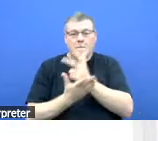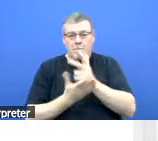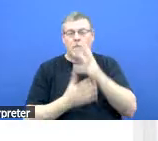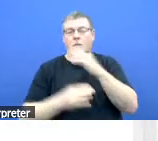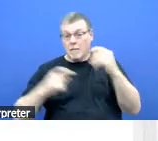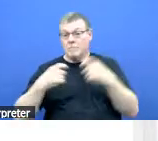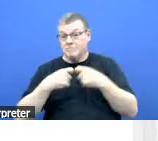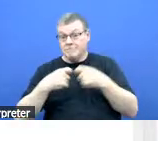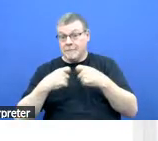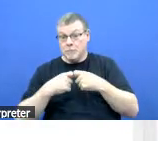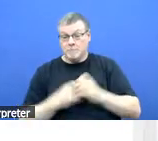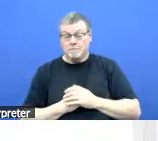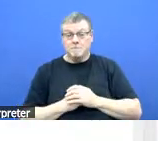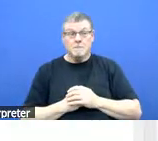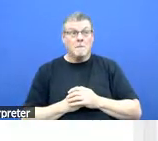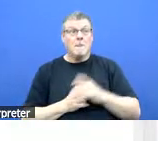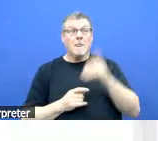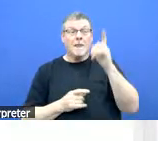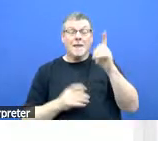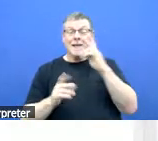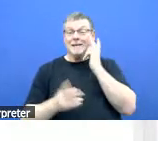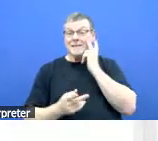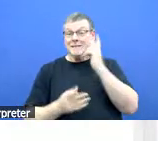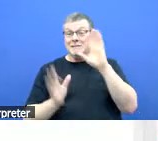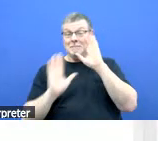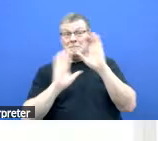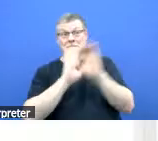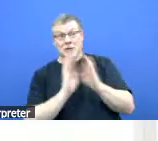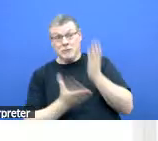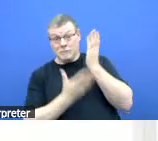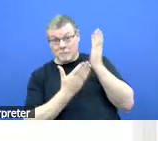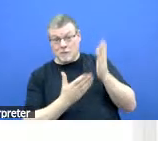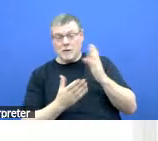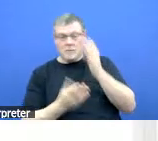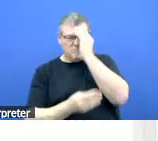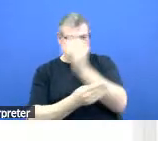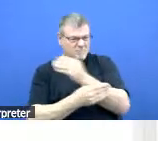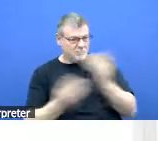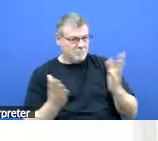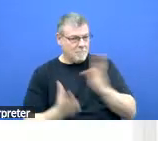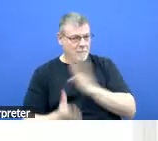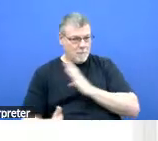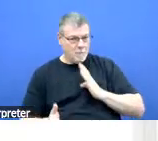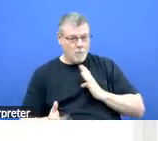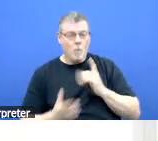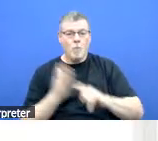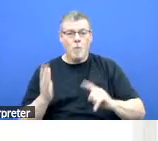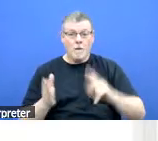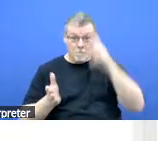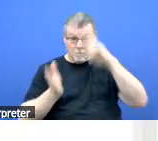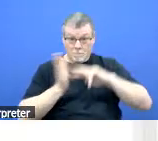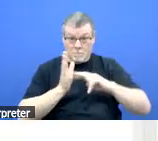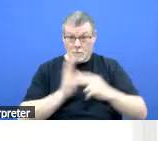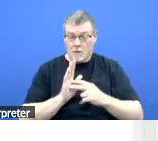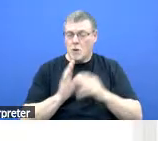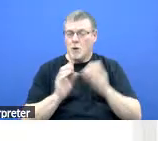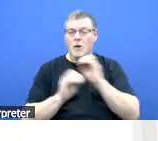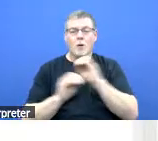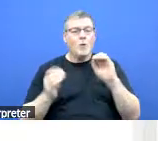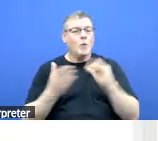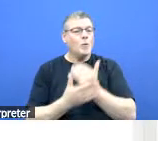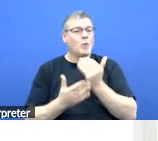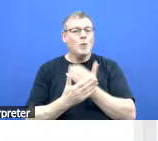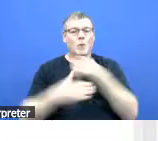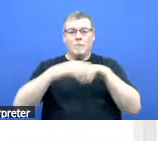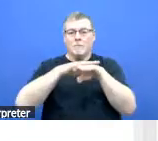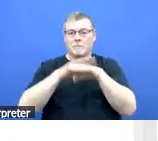utilities. Conceptually on this site plan, just to inform the board of what the intent is, there will be no new points of access